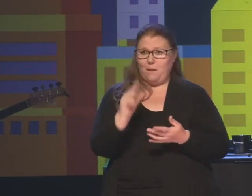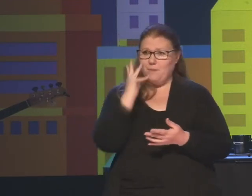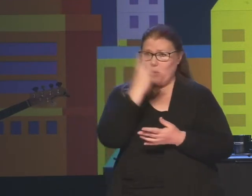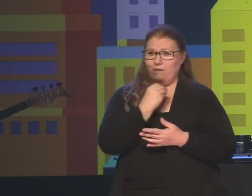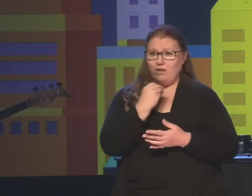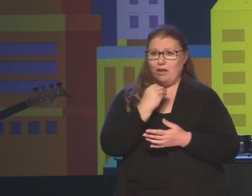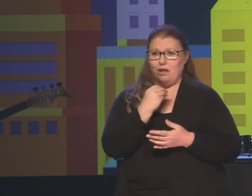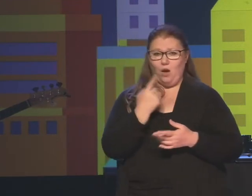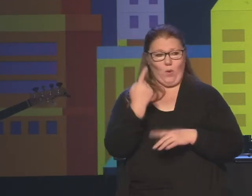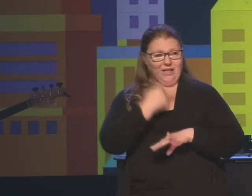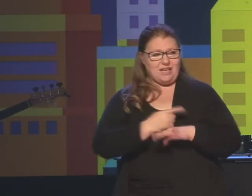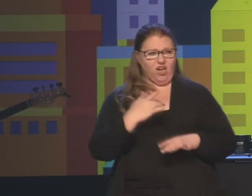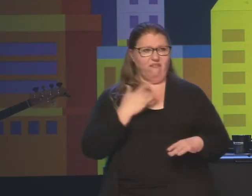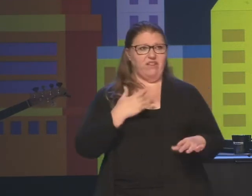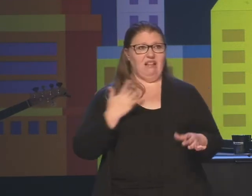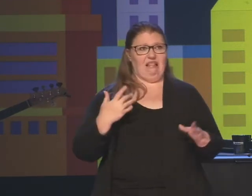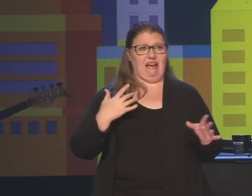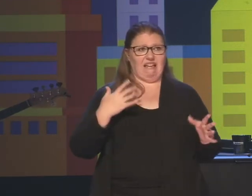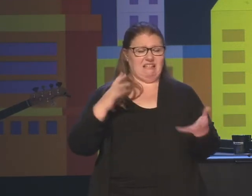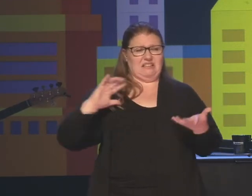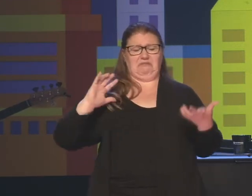you're a hot mess. That's okay.